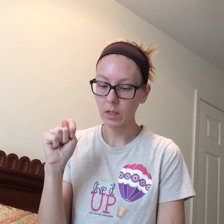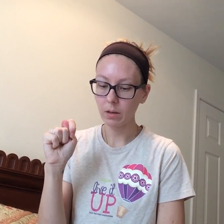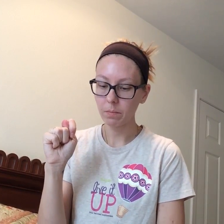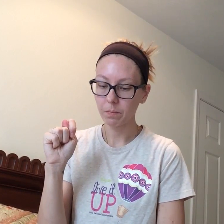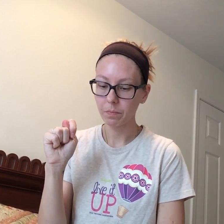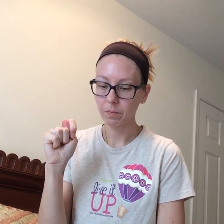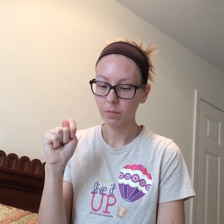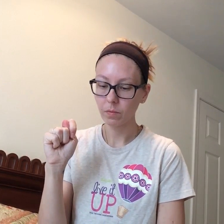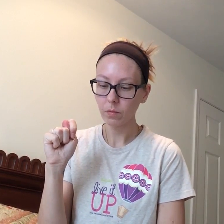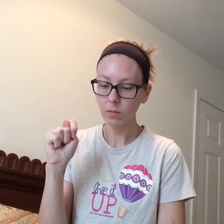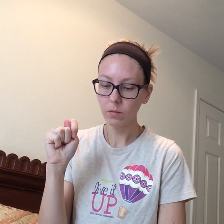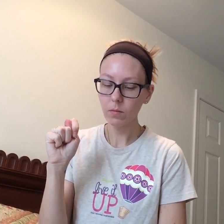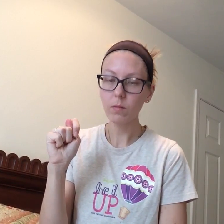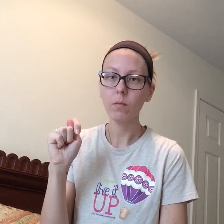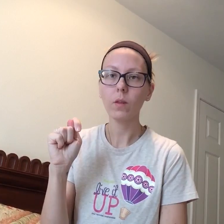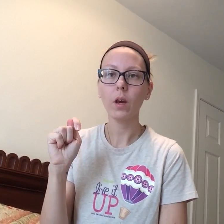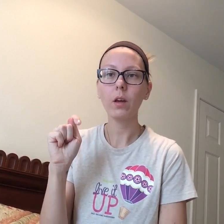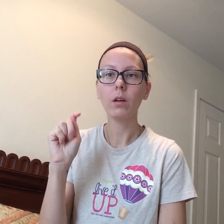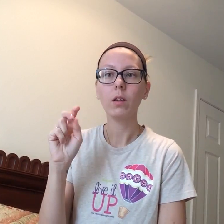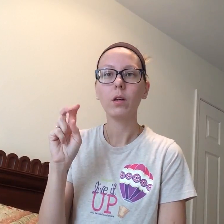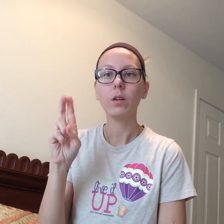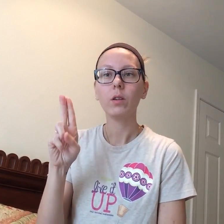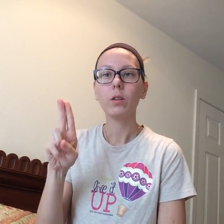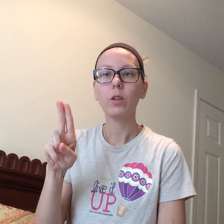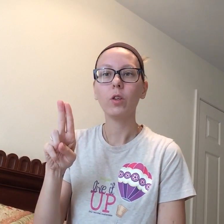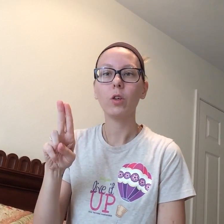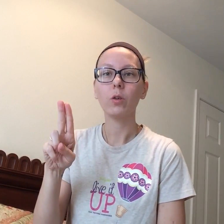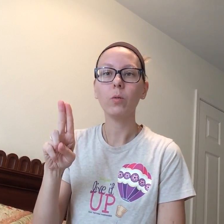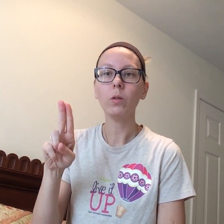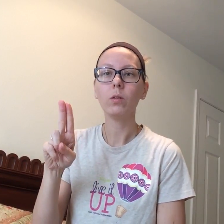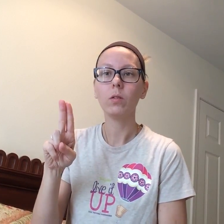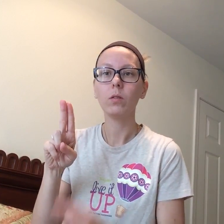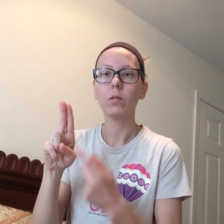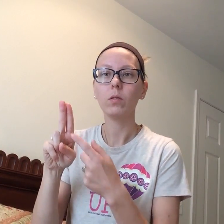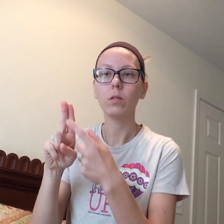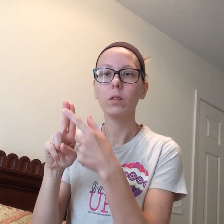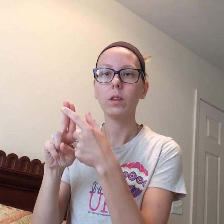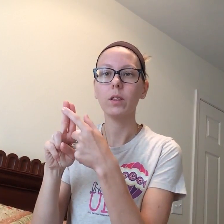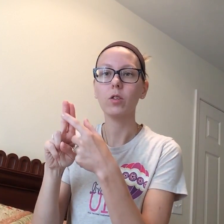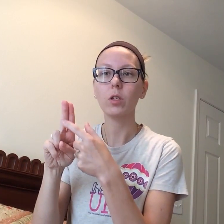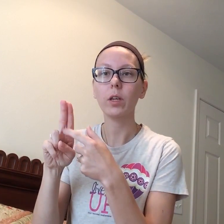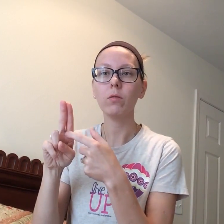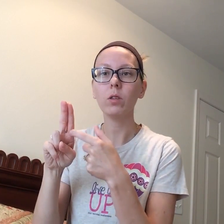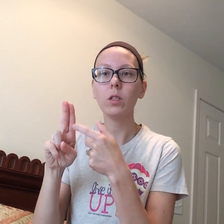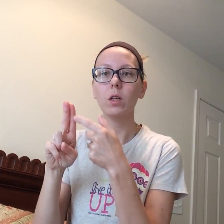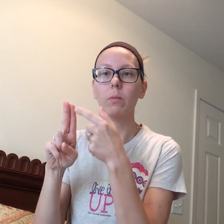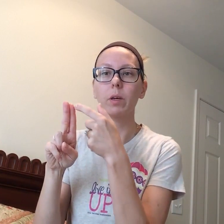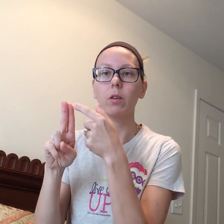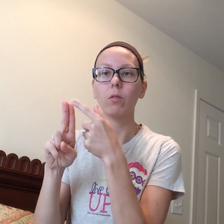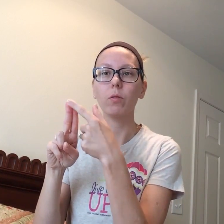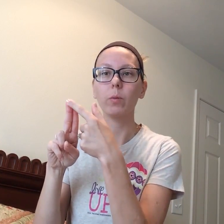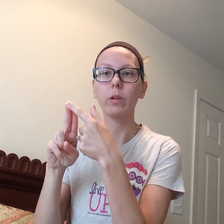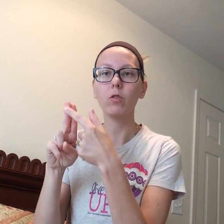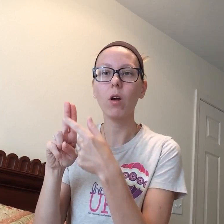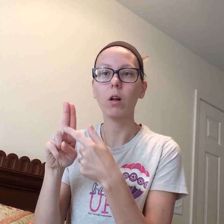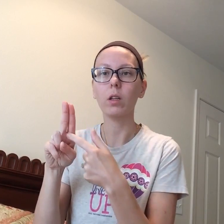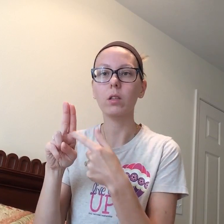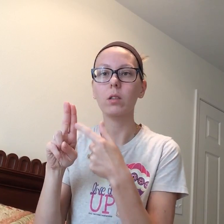T. Okay? U. And it just kind of looks like a big U. If you were to draw on it, this is